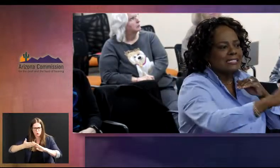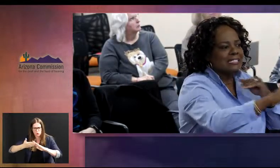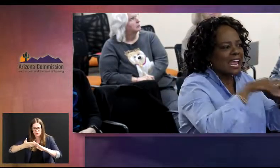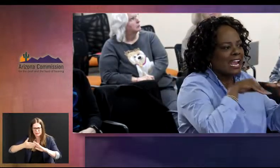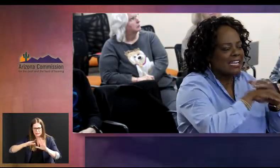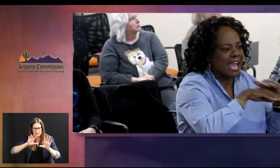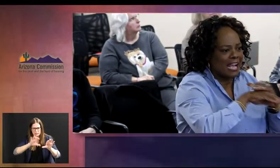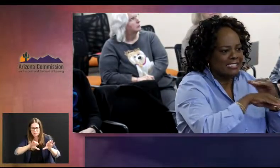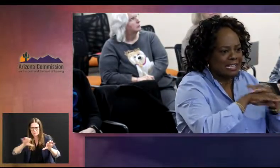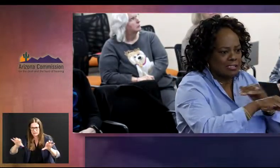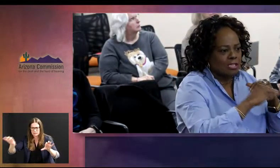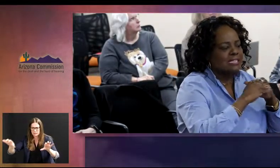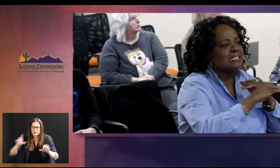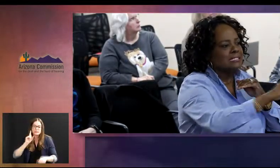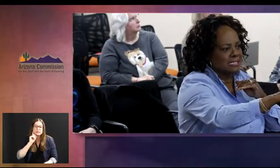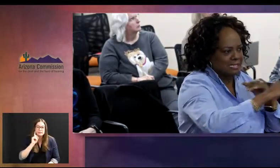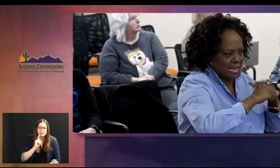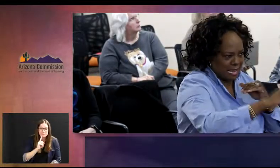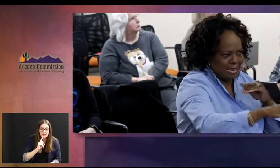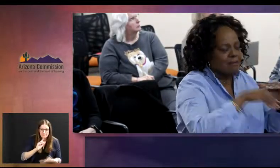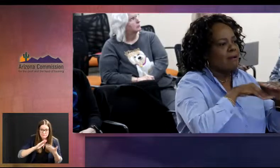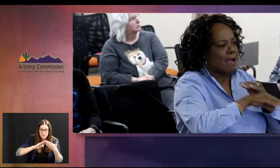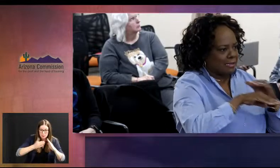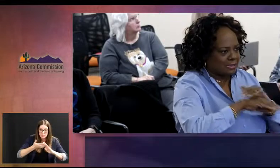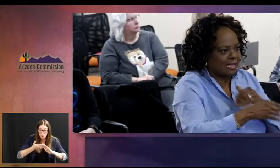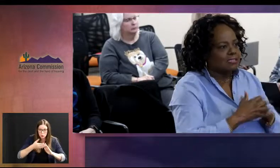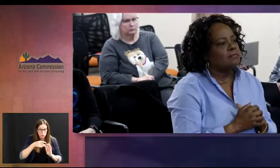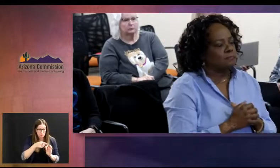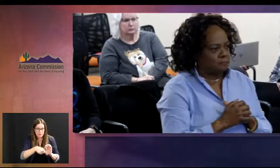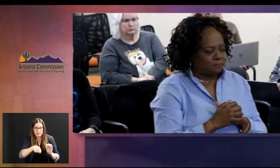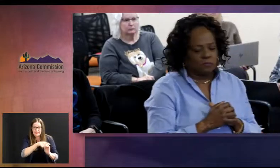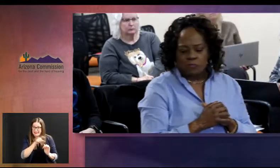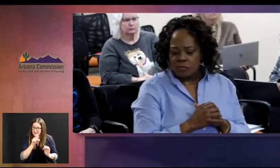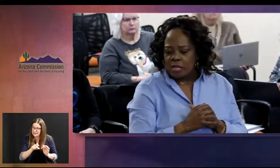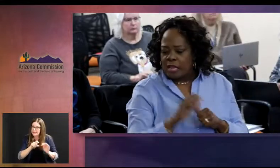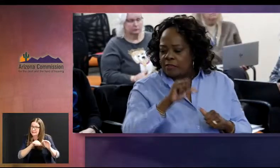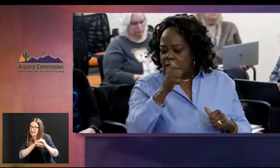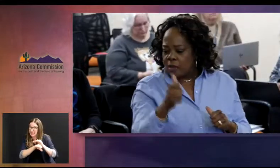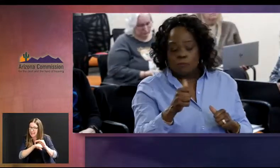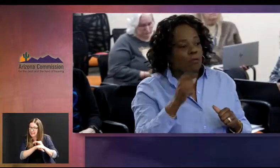who needs access and stable access going forward.